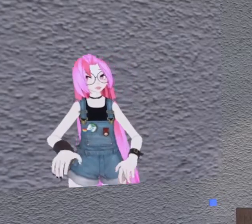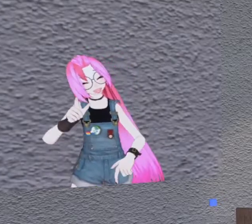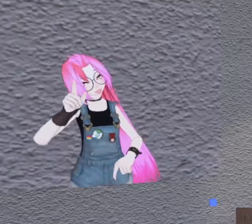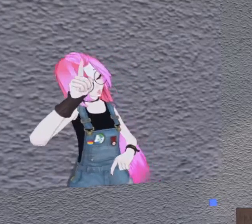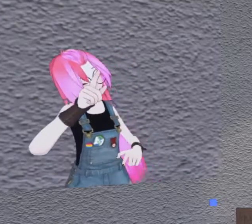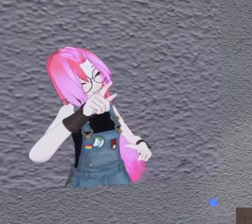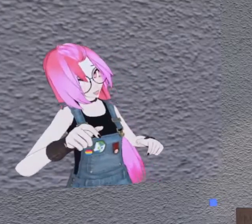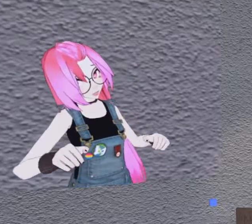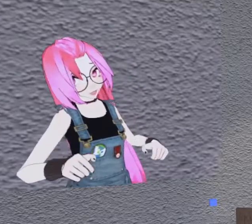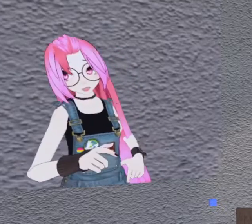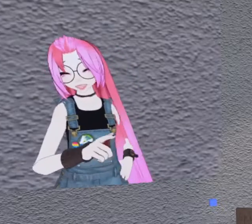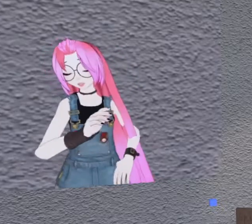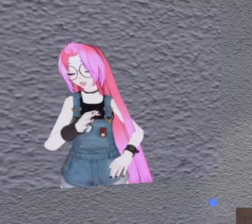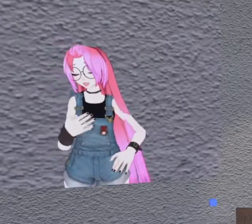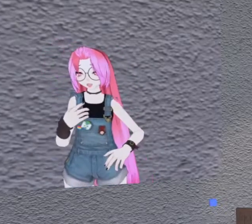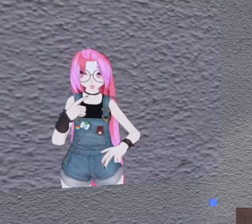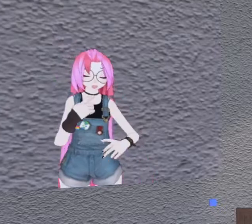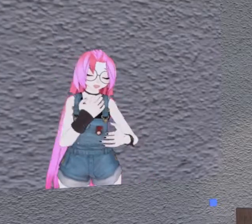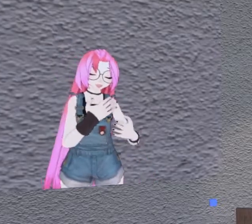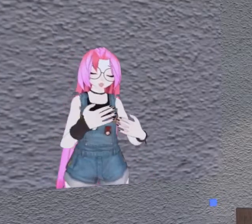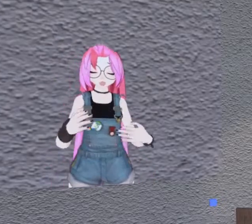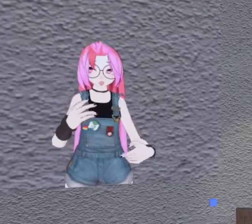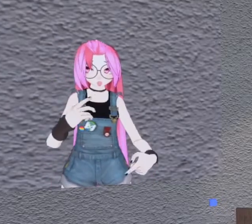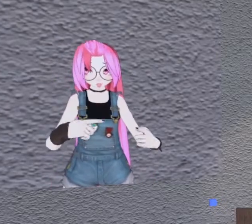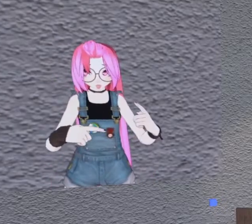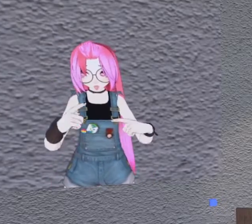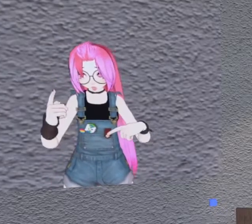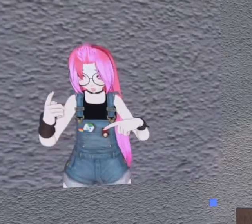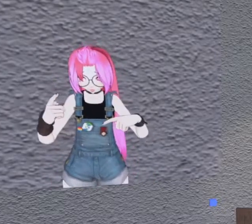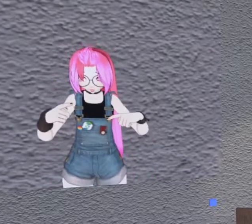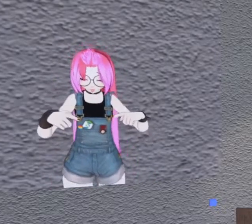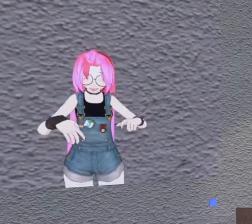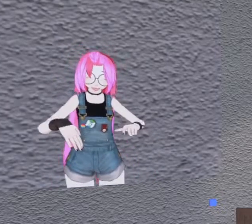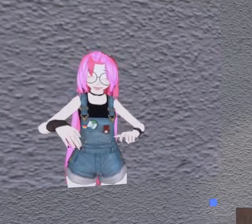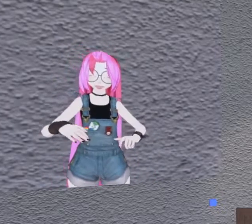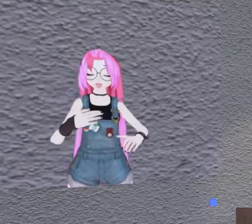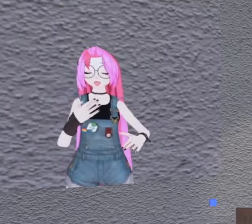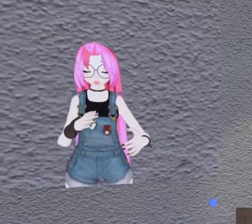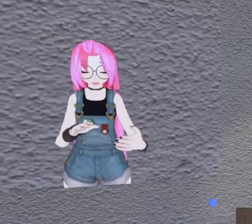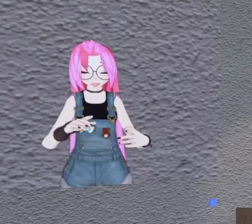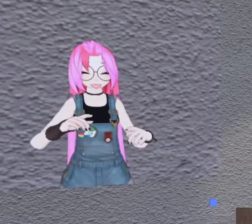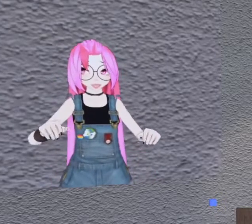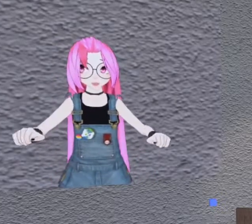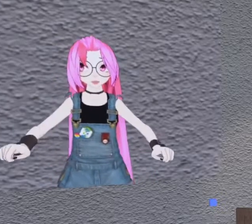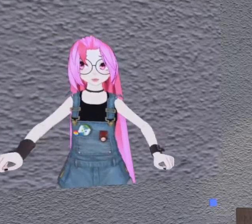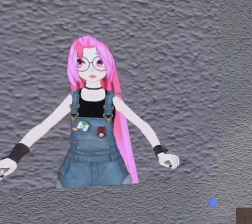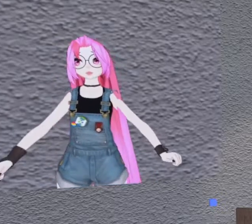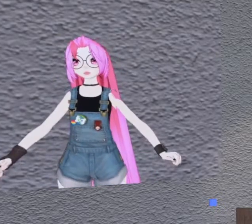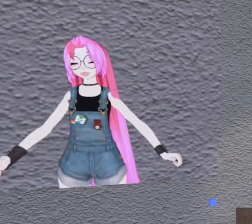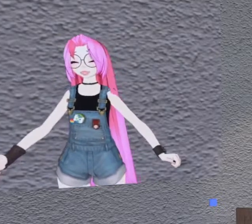that anime. Never tell me it's a good anime. I will get in a heated argument with you. It's a bad anime.